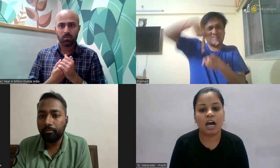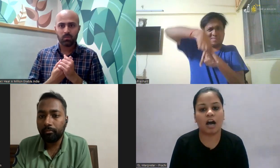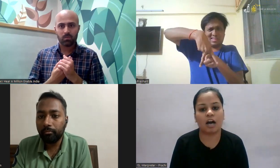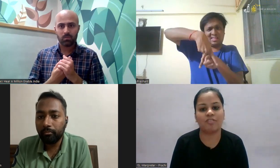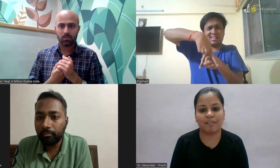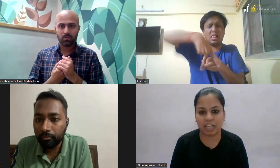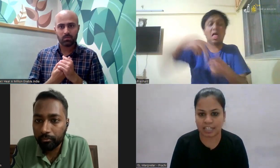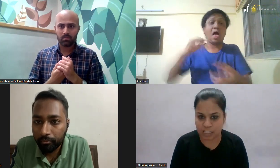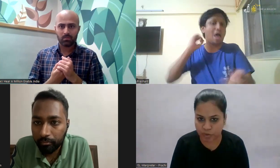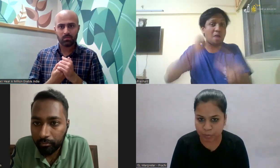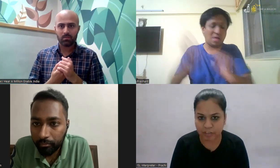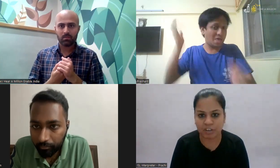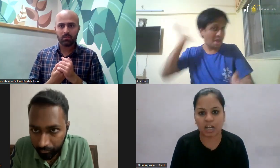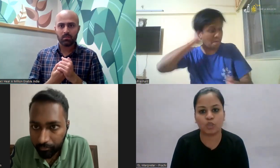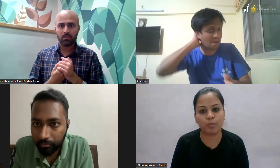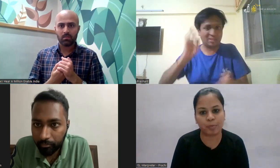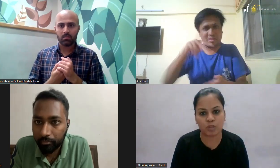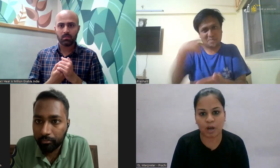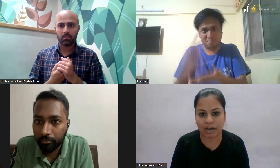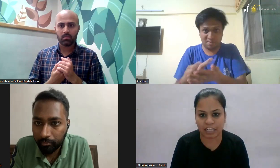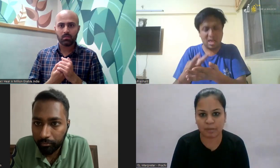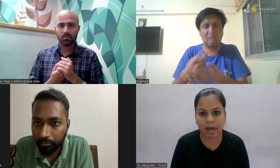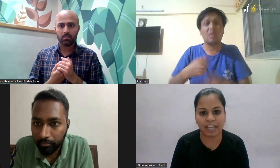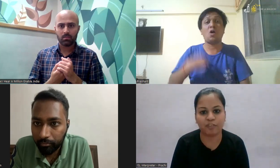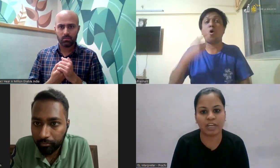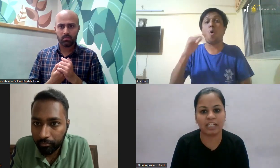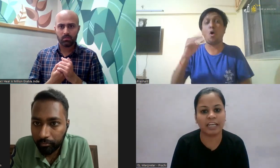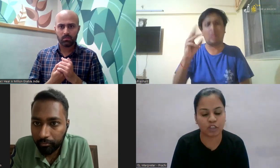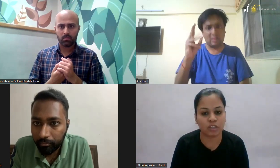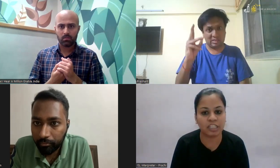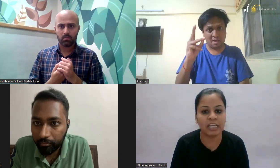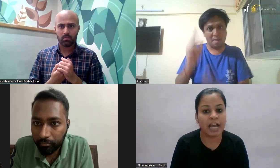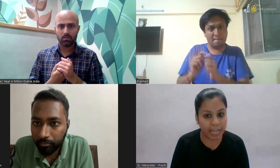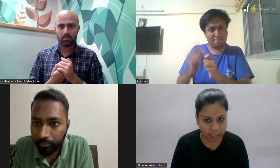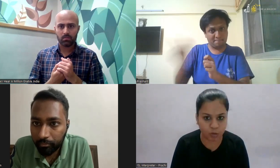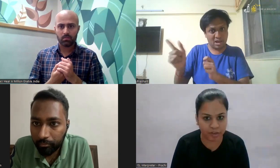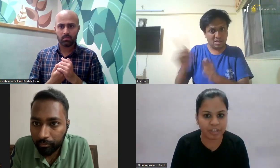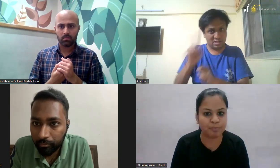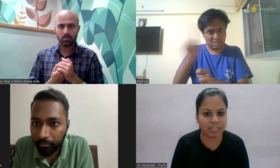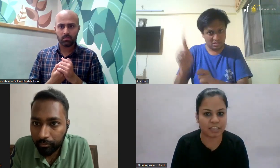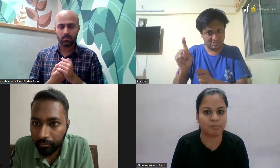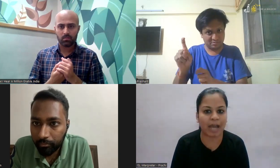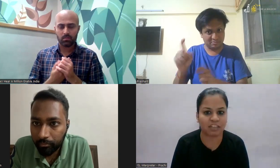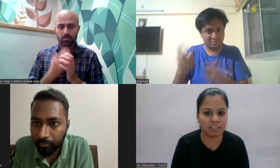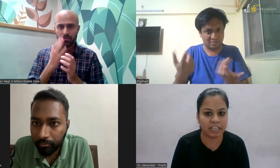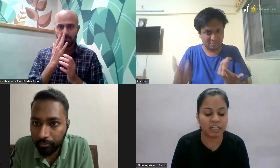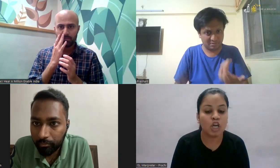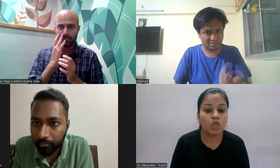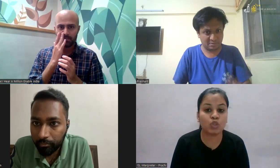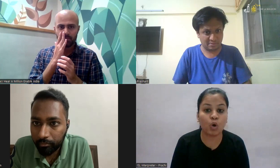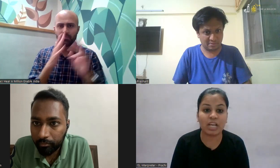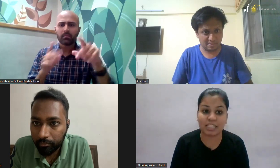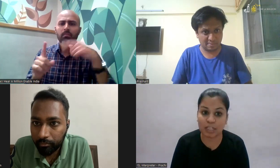any driving license with me, we are two people who are riding the bike and we get hit on the head. Okay, we met some